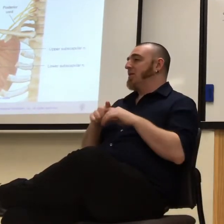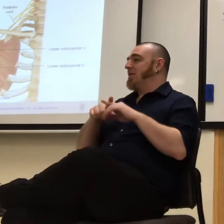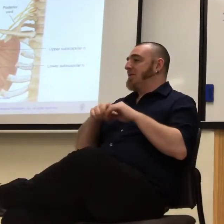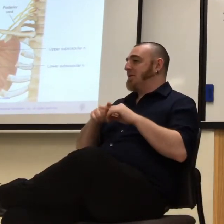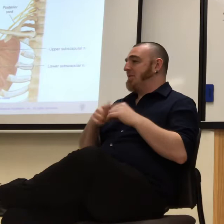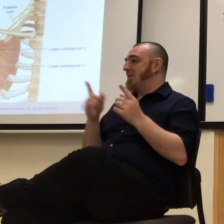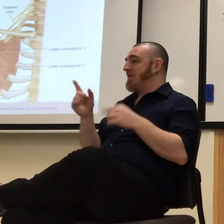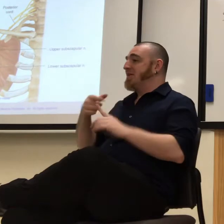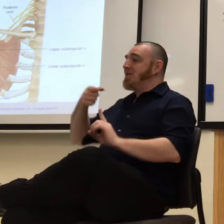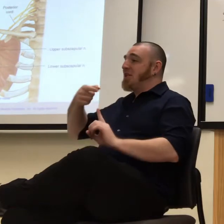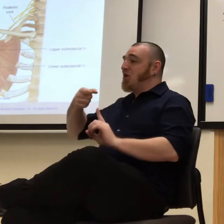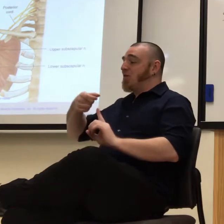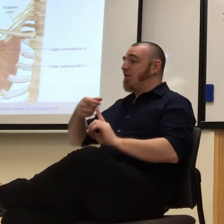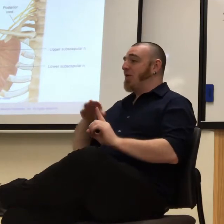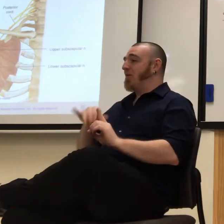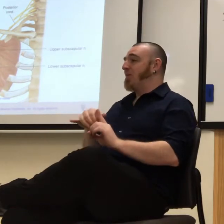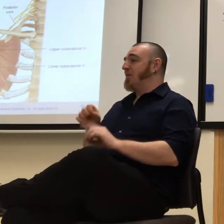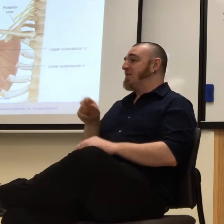subscapular nerves.